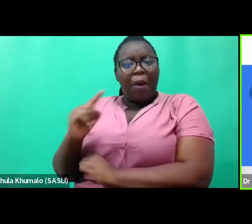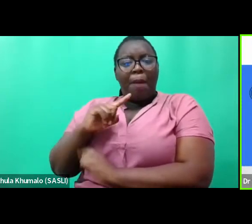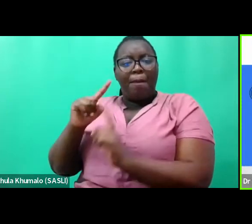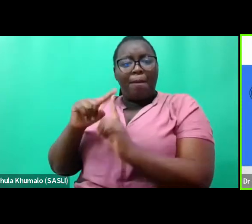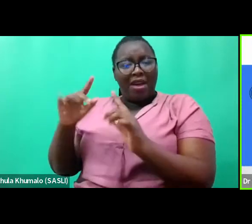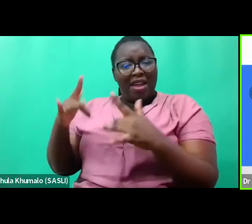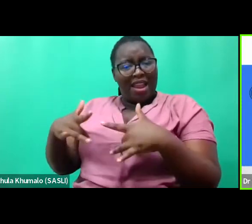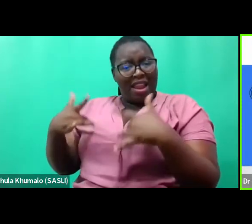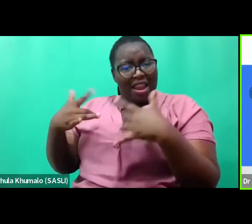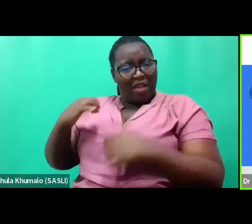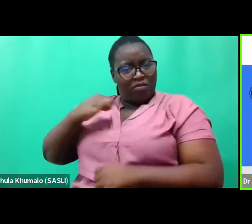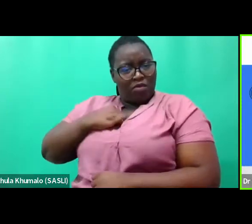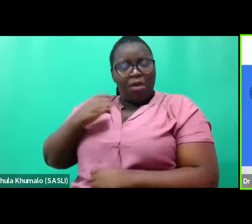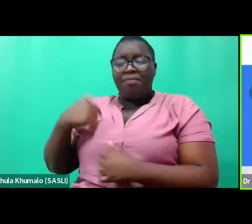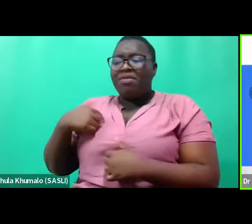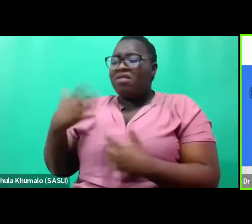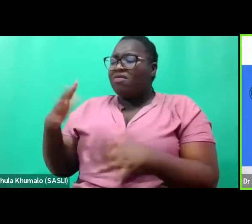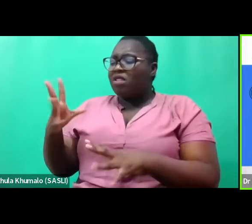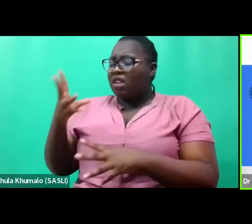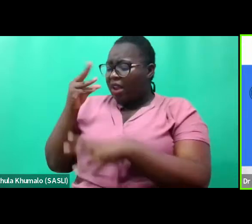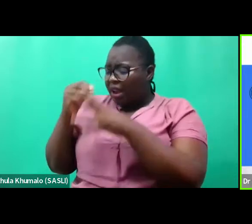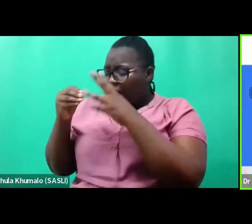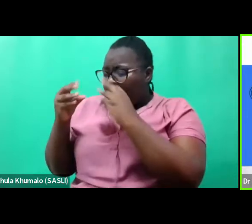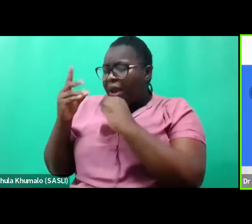learned social